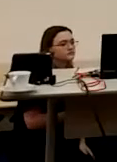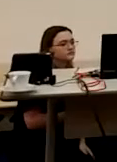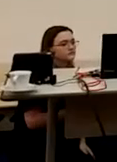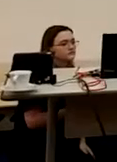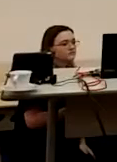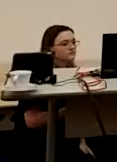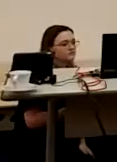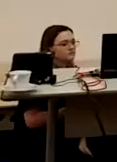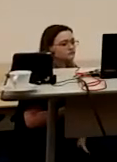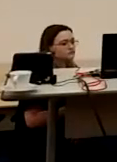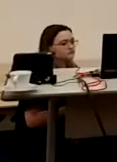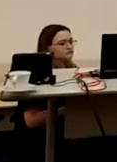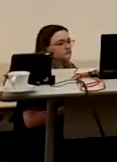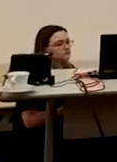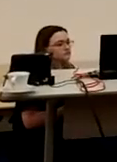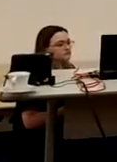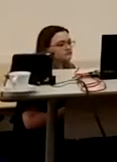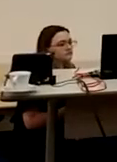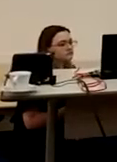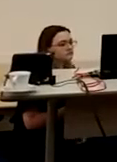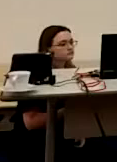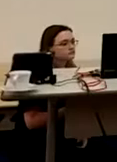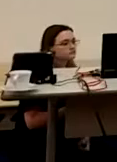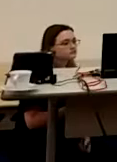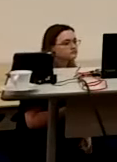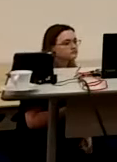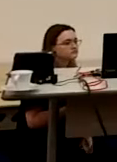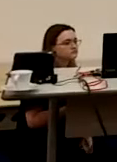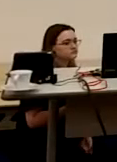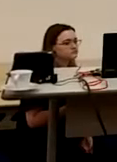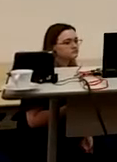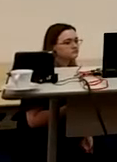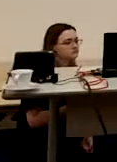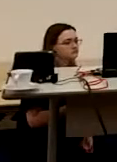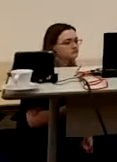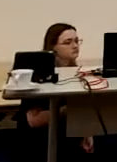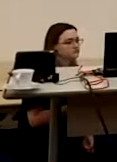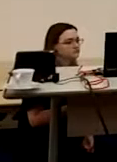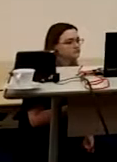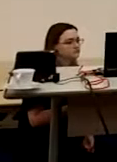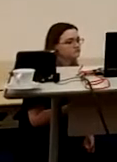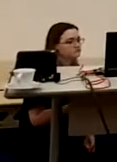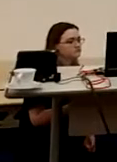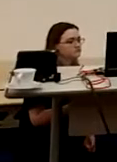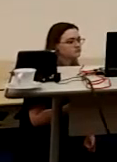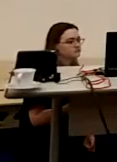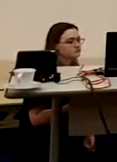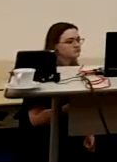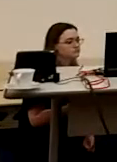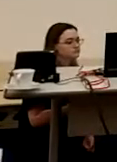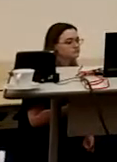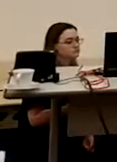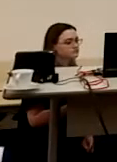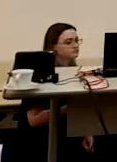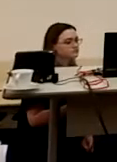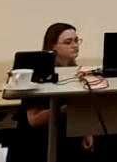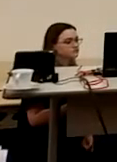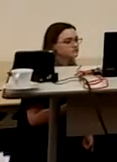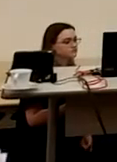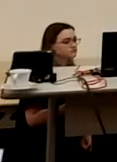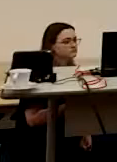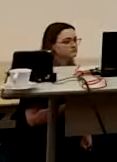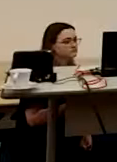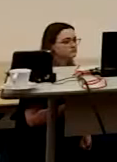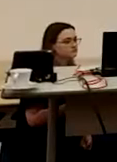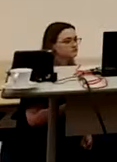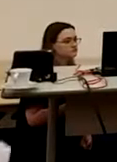photos filming and live streaming going on. The workshops being live streamed will be the independent living and the persons that are connected to the